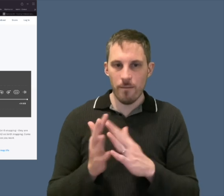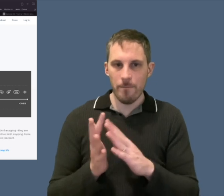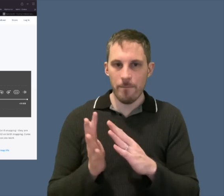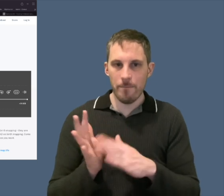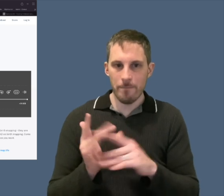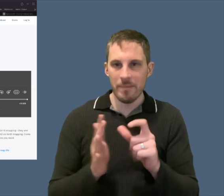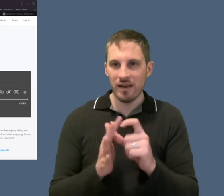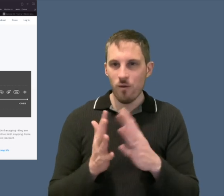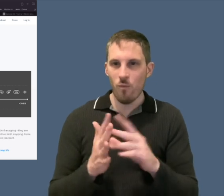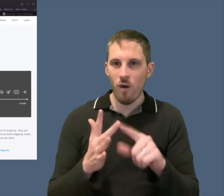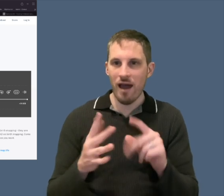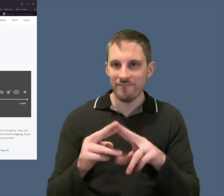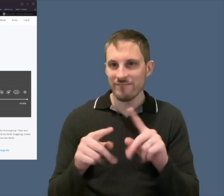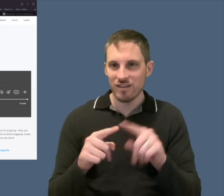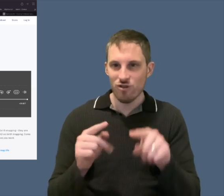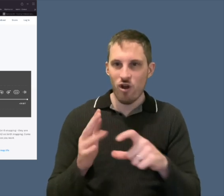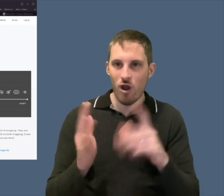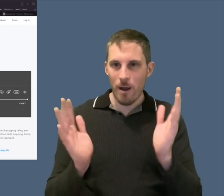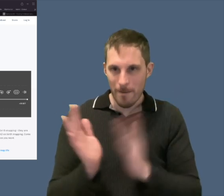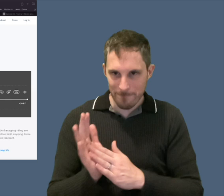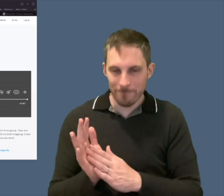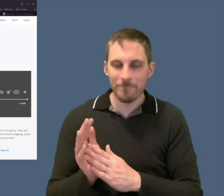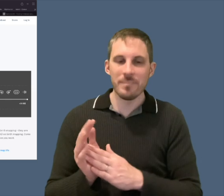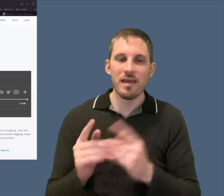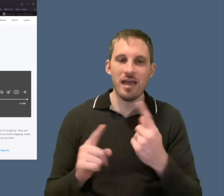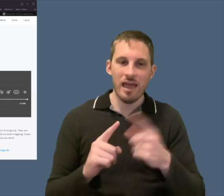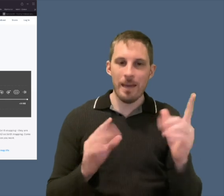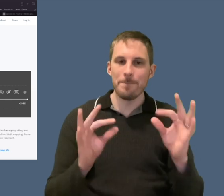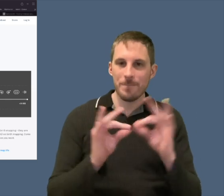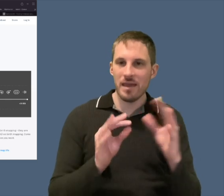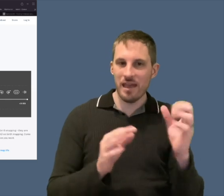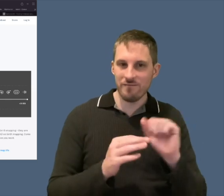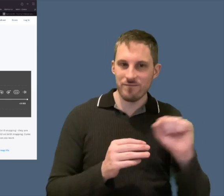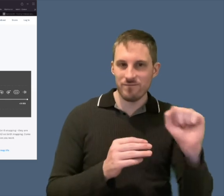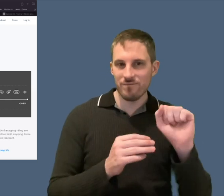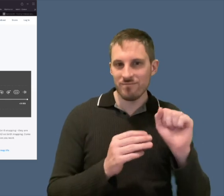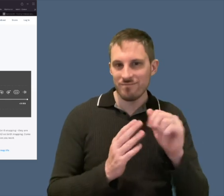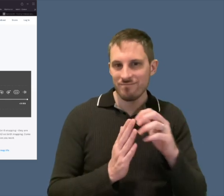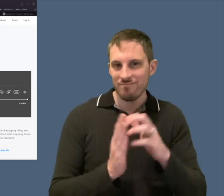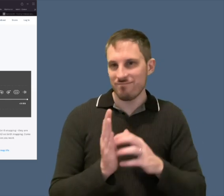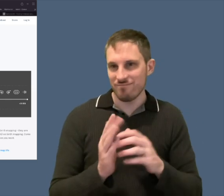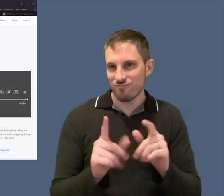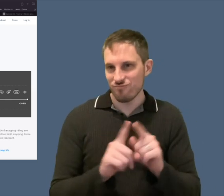coreandfloor.com.au. We can't wait to bring you next week's episode of The Great Birth